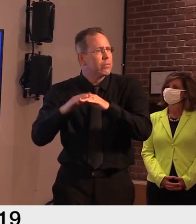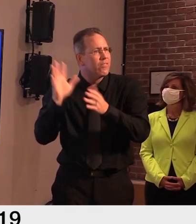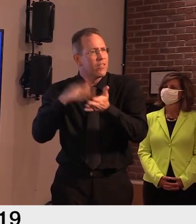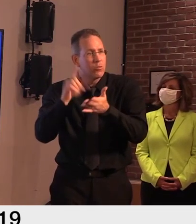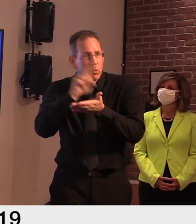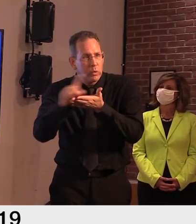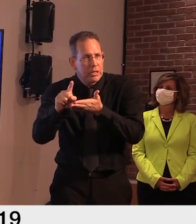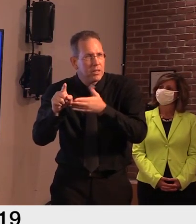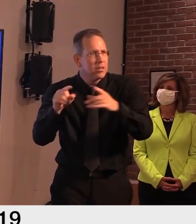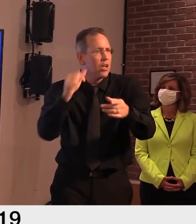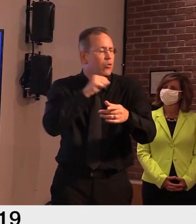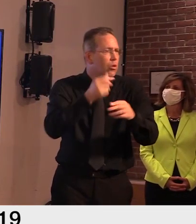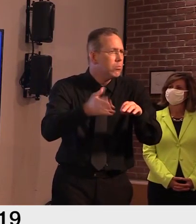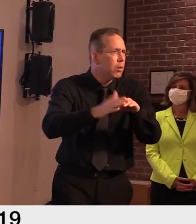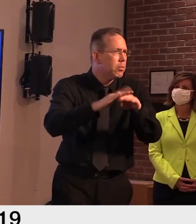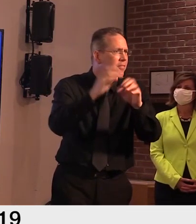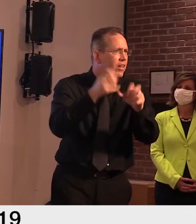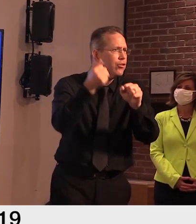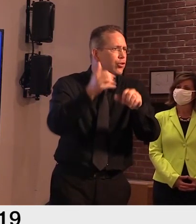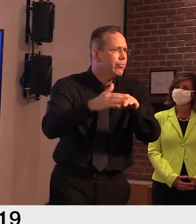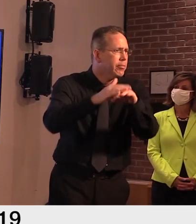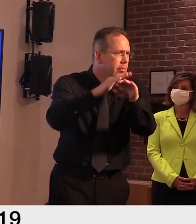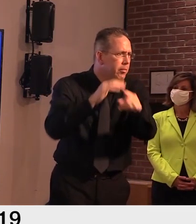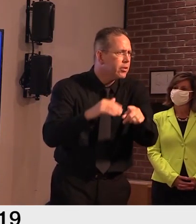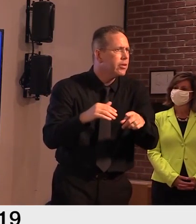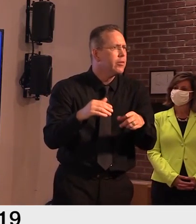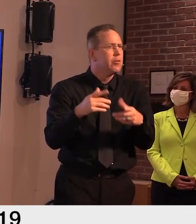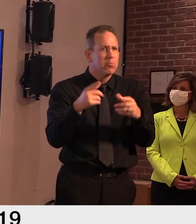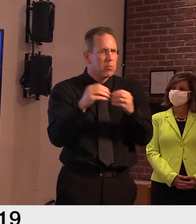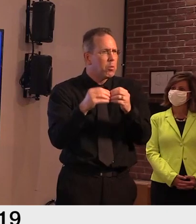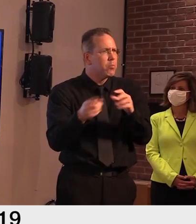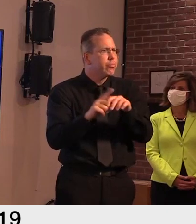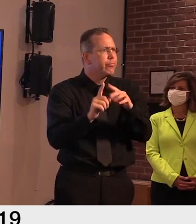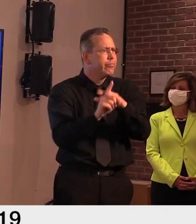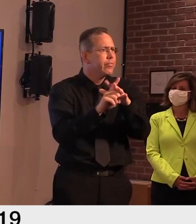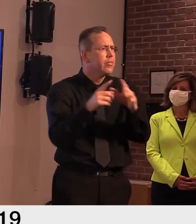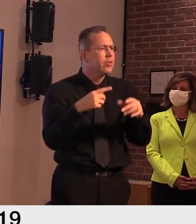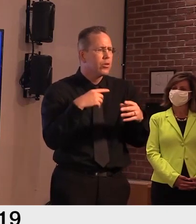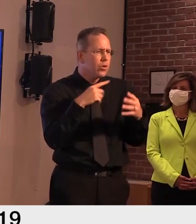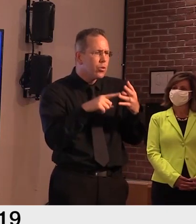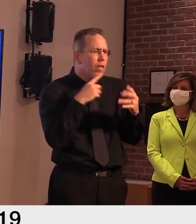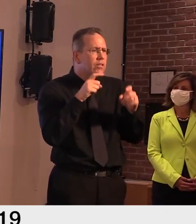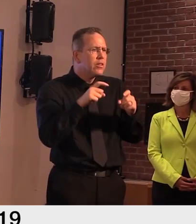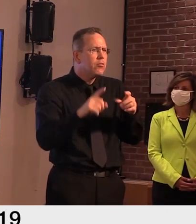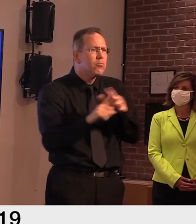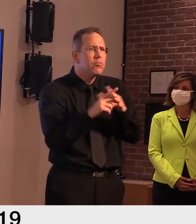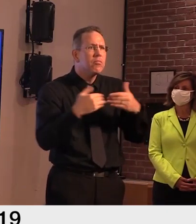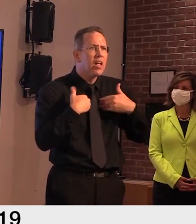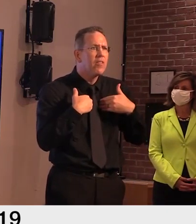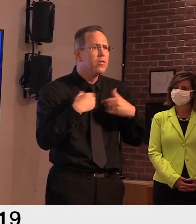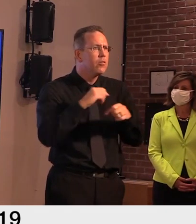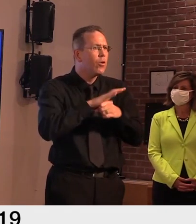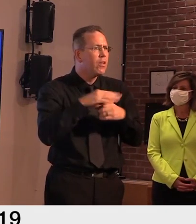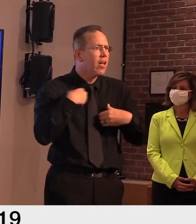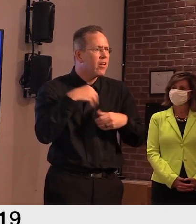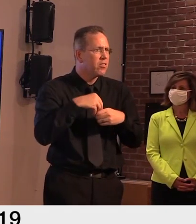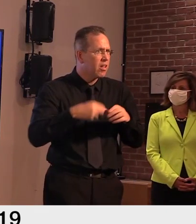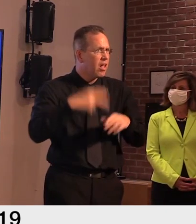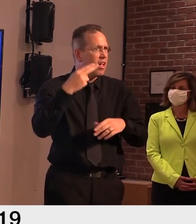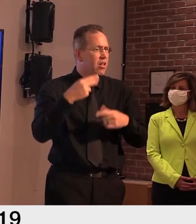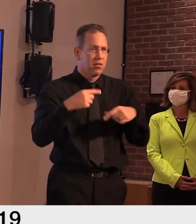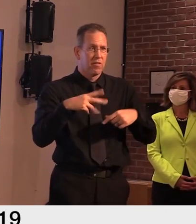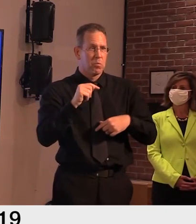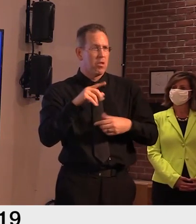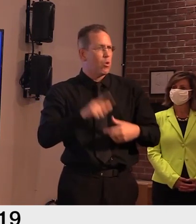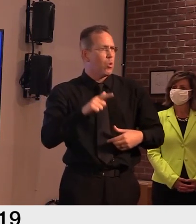only had about 5,000 cases reported. Relating to testing positivity, again, we want to see a number that's below 5% on